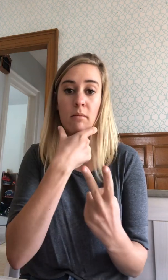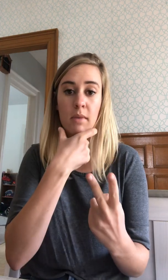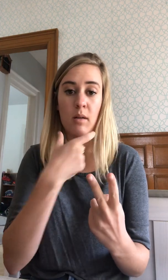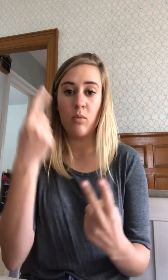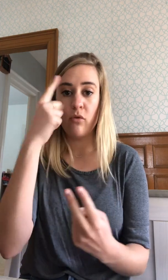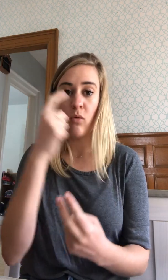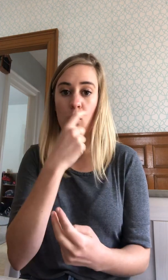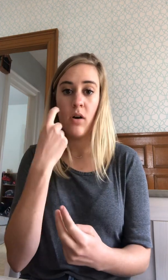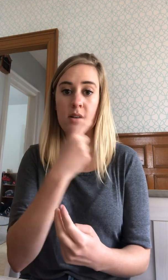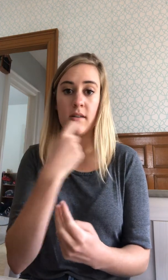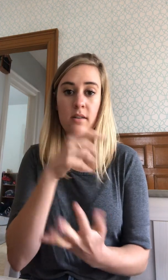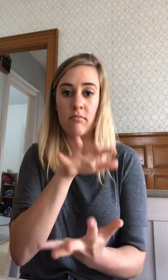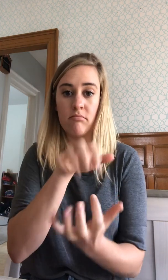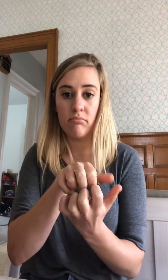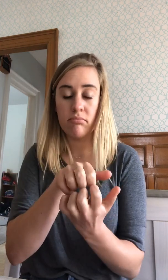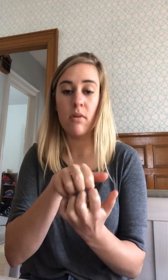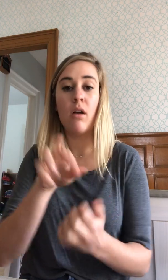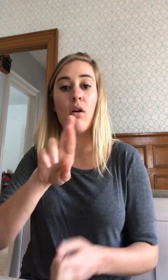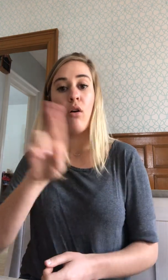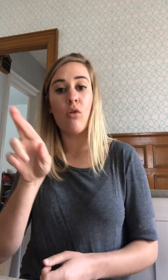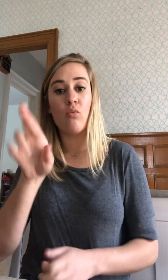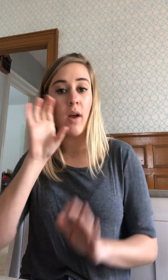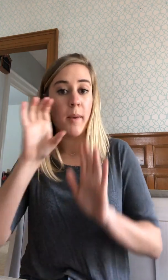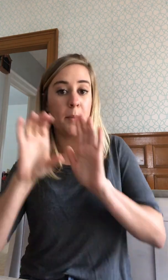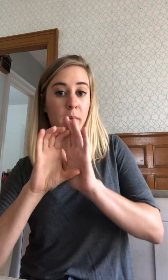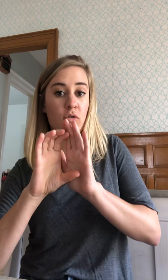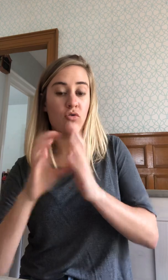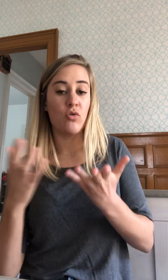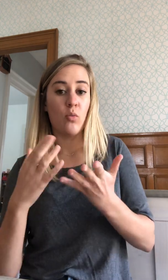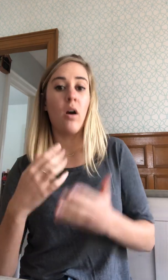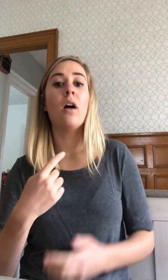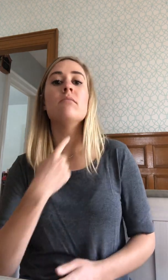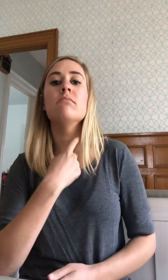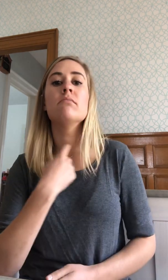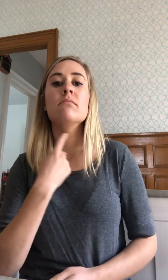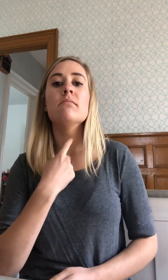One illustrated on the right side here is a tracheotomy, where